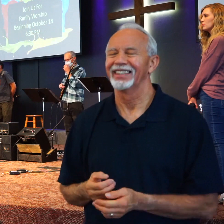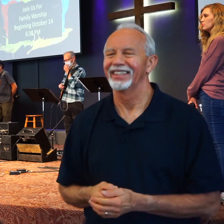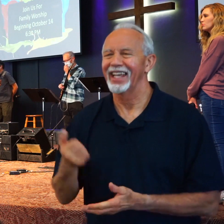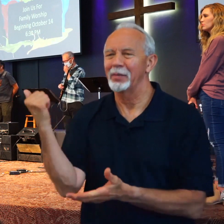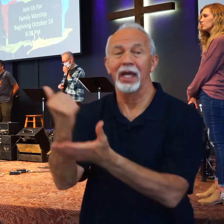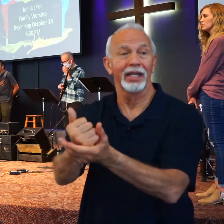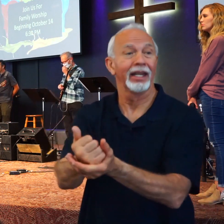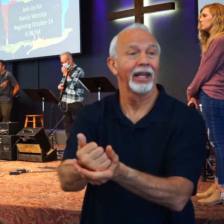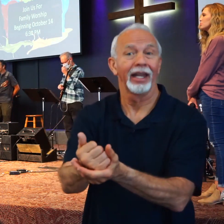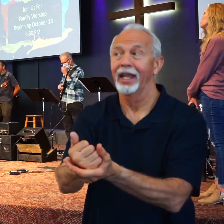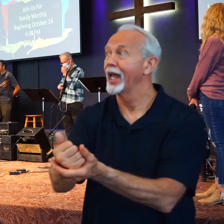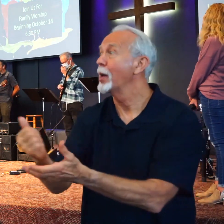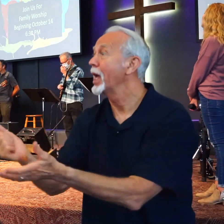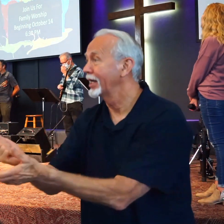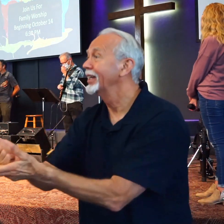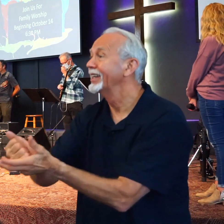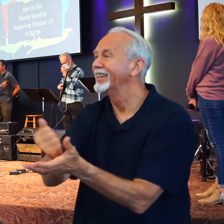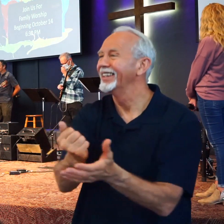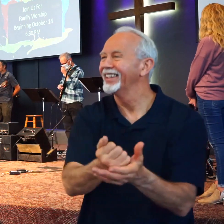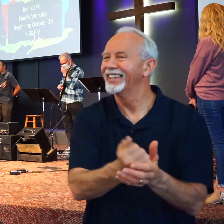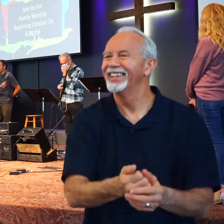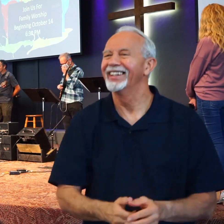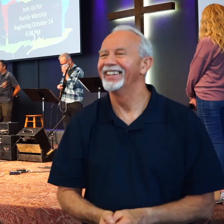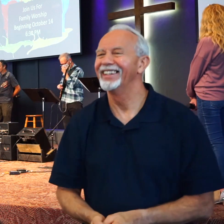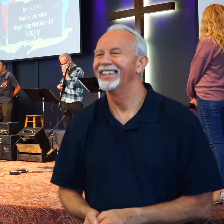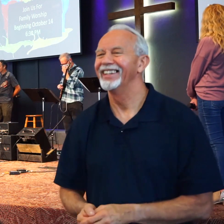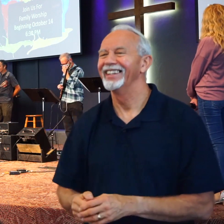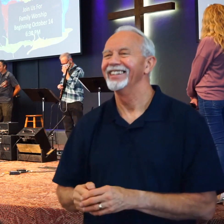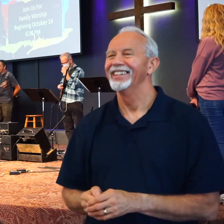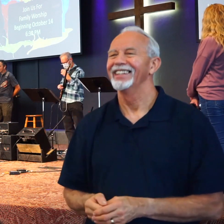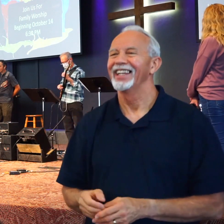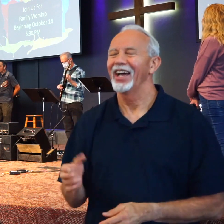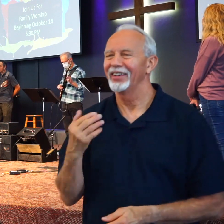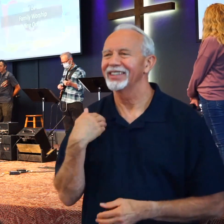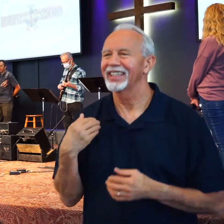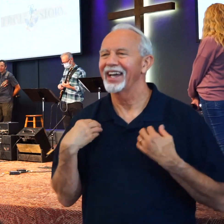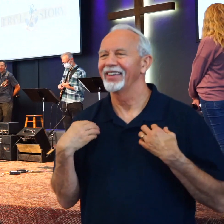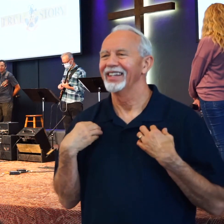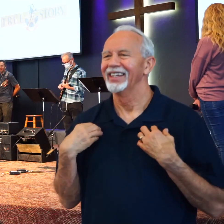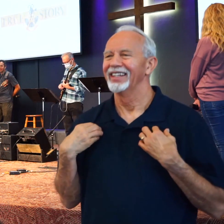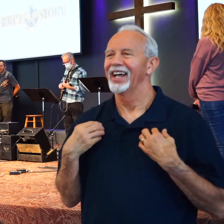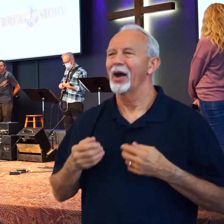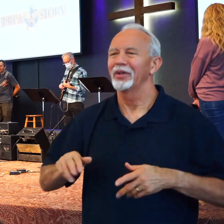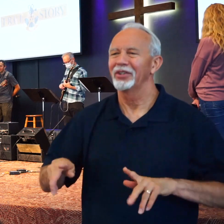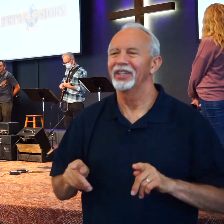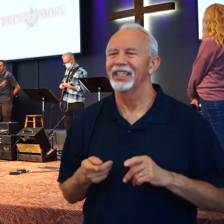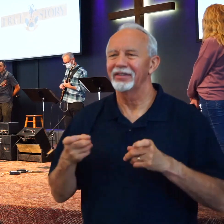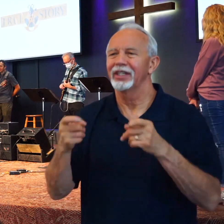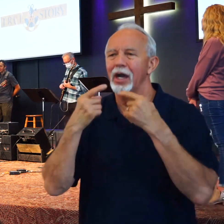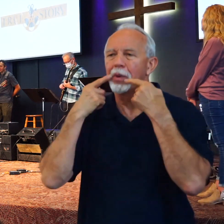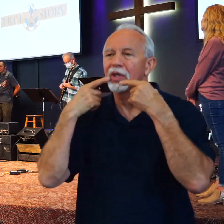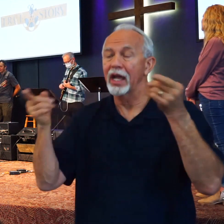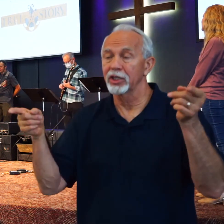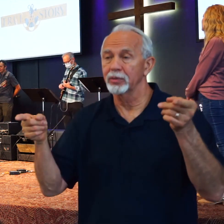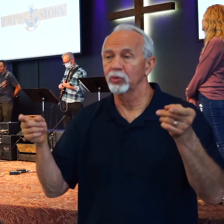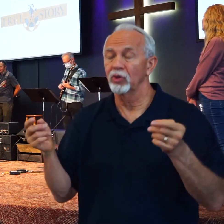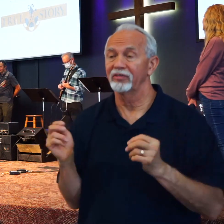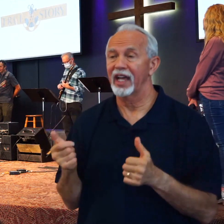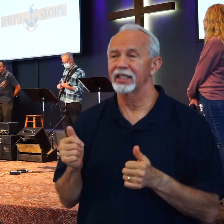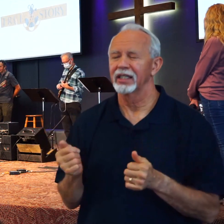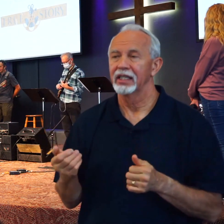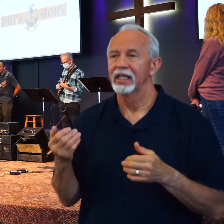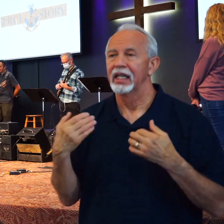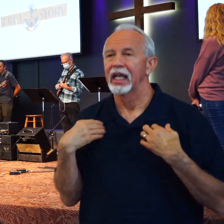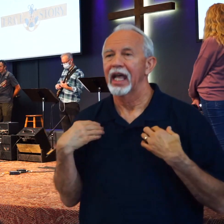Amen? Amen. All right. Well, let me just have an opportunity to give you a couple announcements really fast. We do